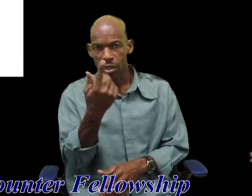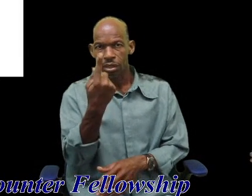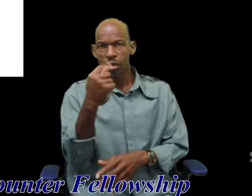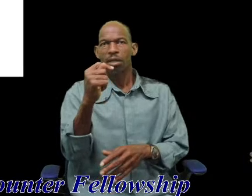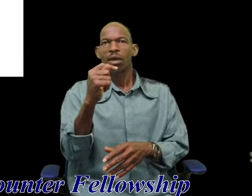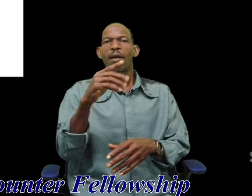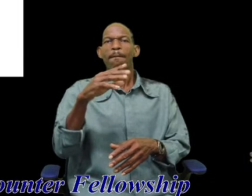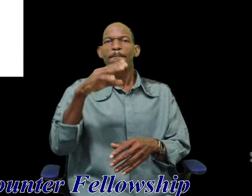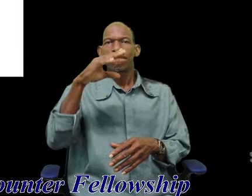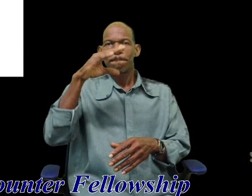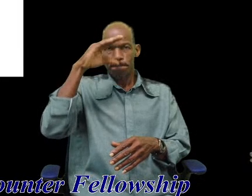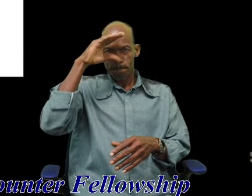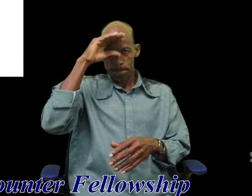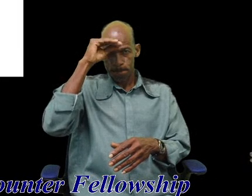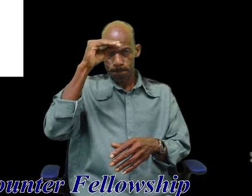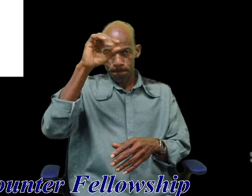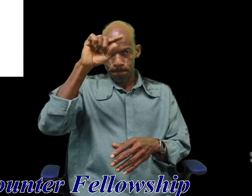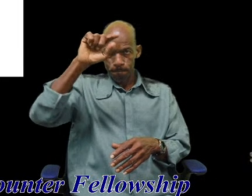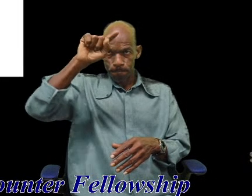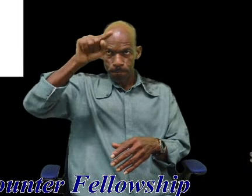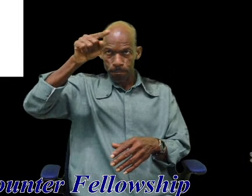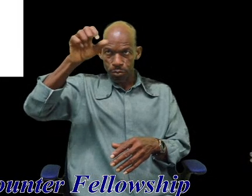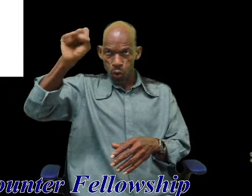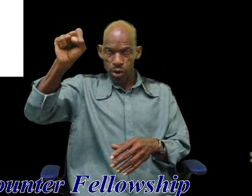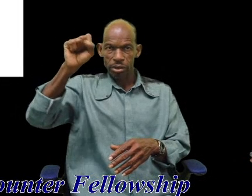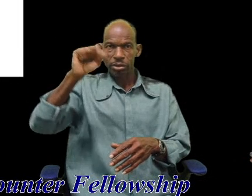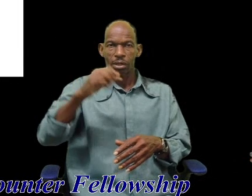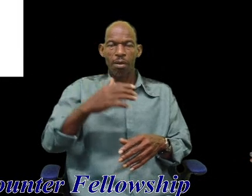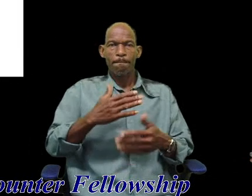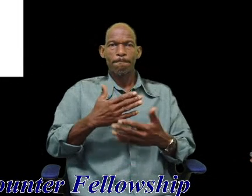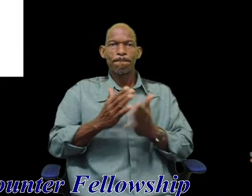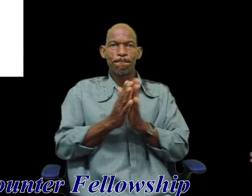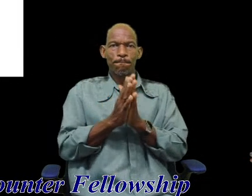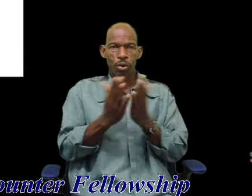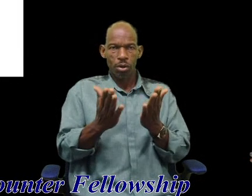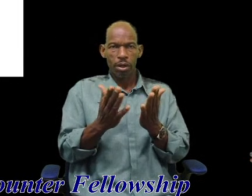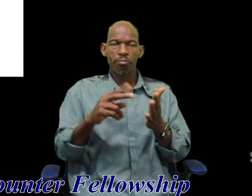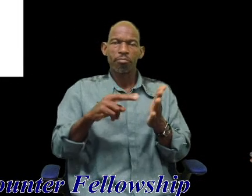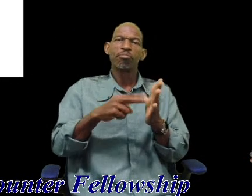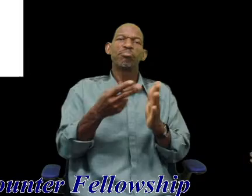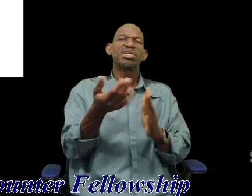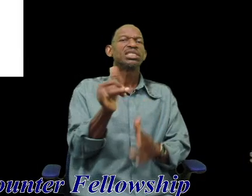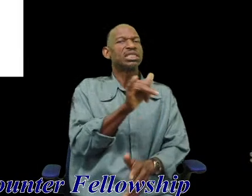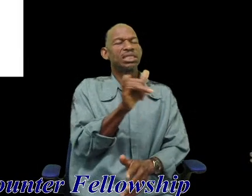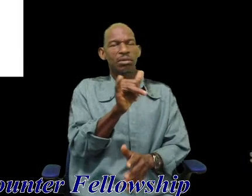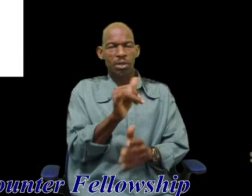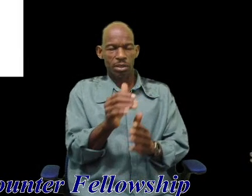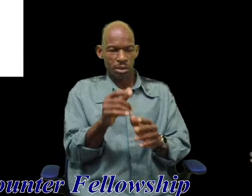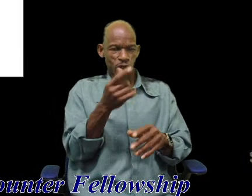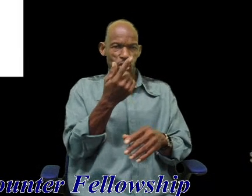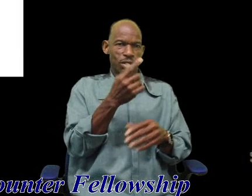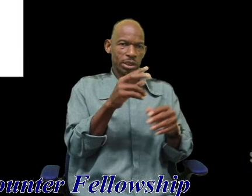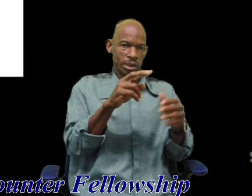means the same as the book belongs to the boy. And as you notice, we have boy,